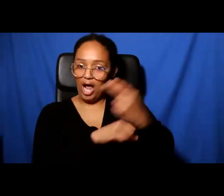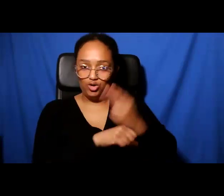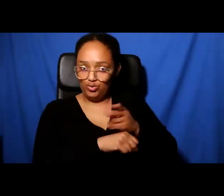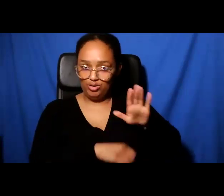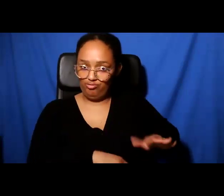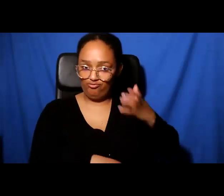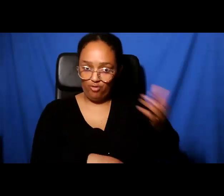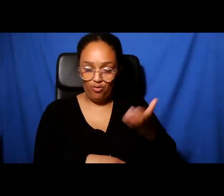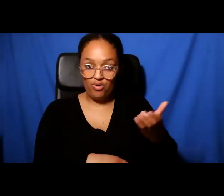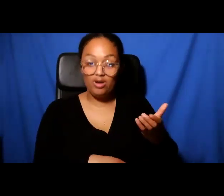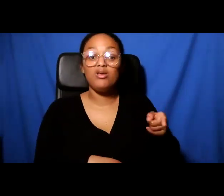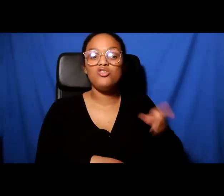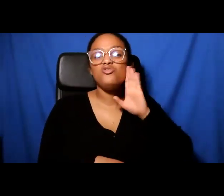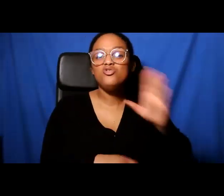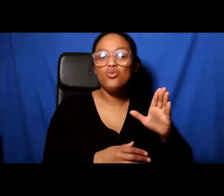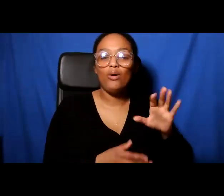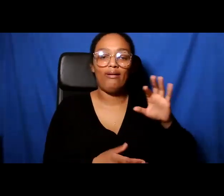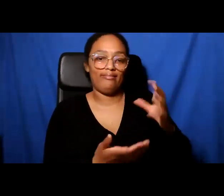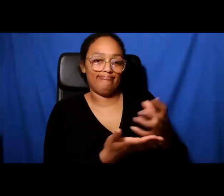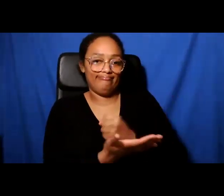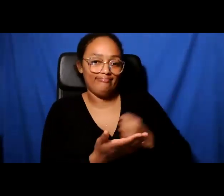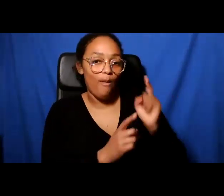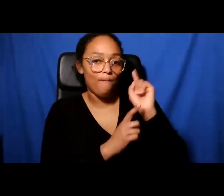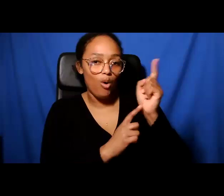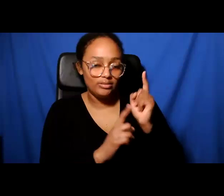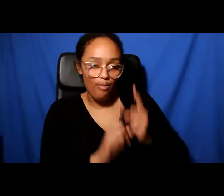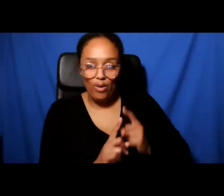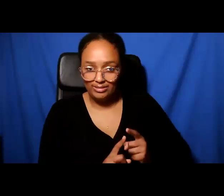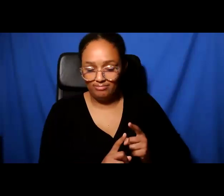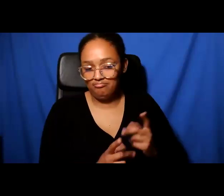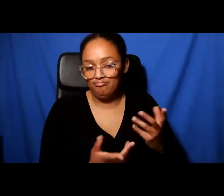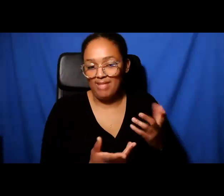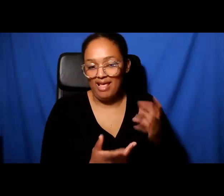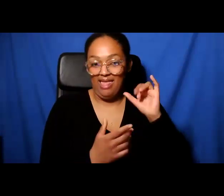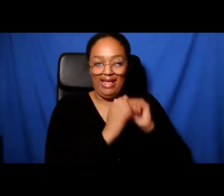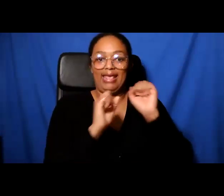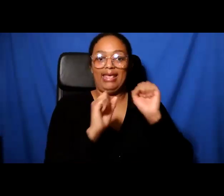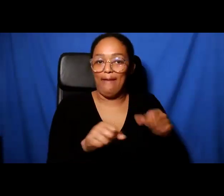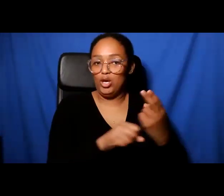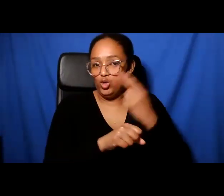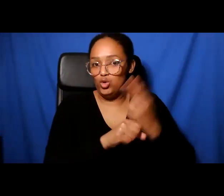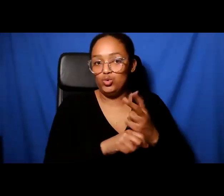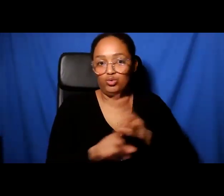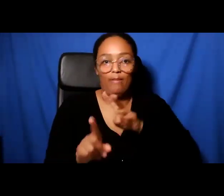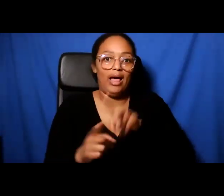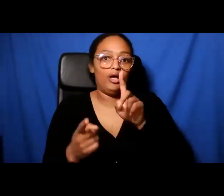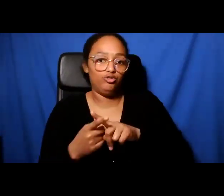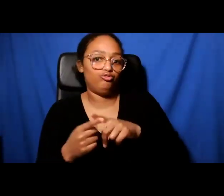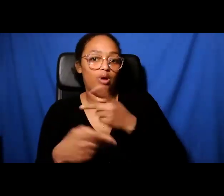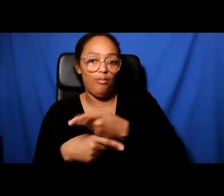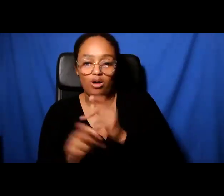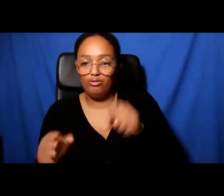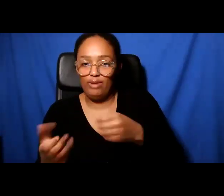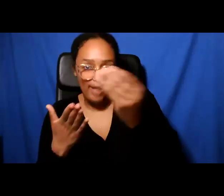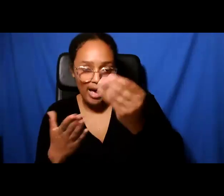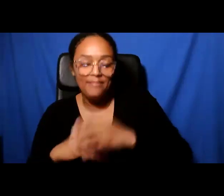be redeemed towards a reward. Okay. So, how I launched Milk the Moment was through a happy